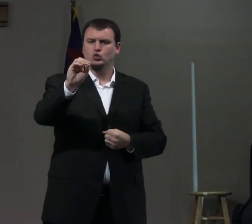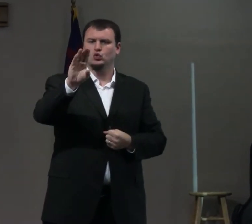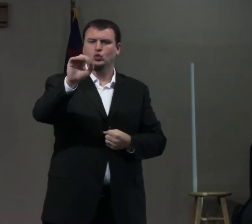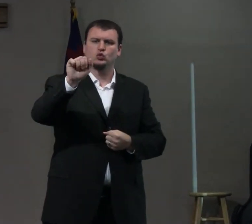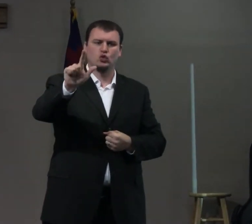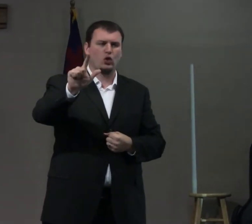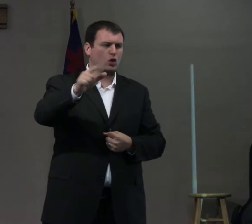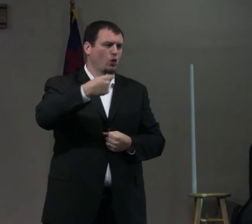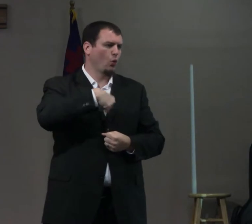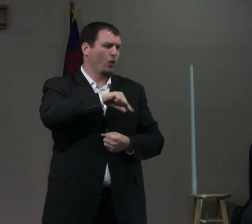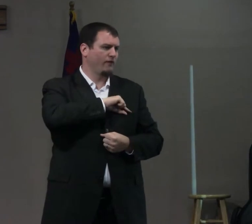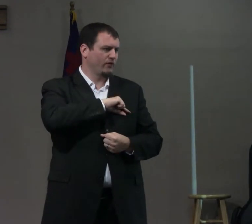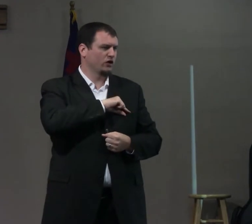social